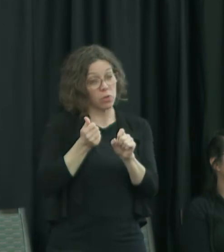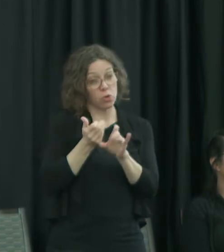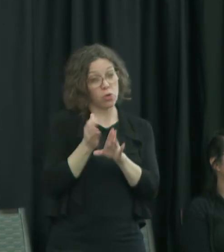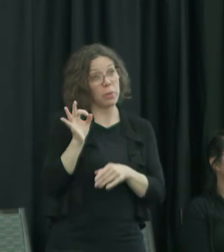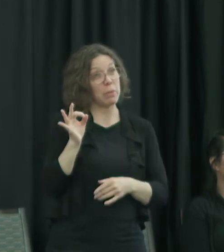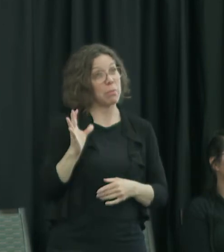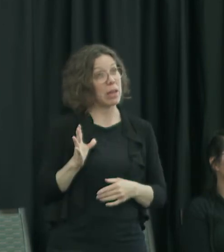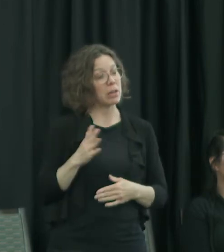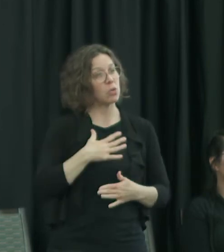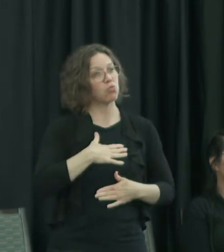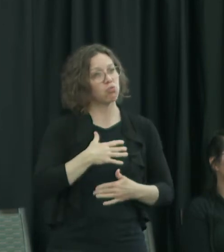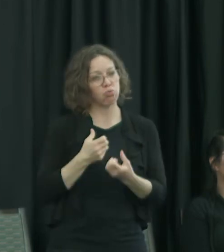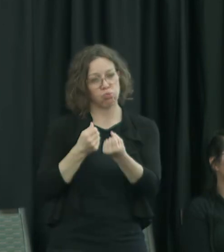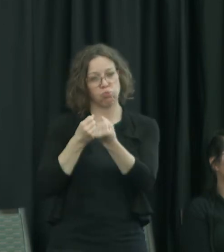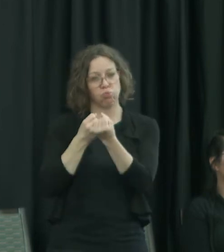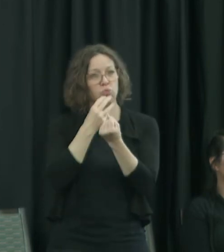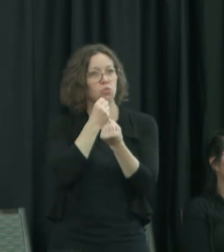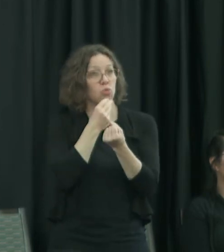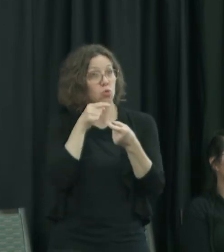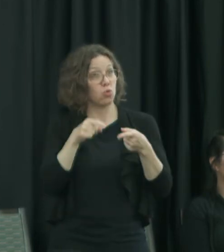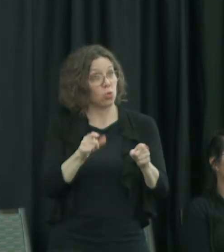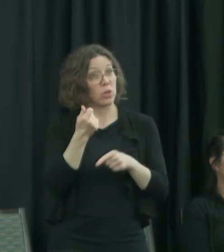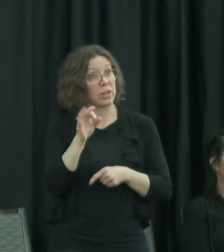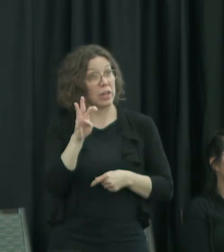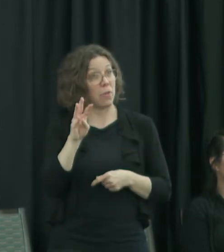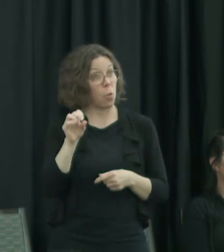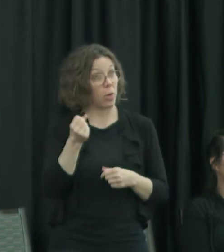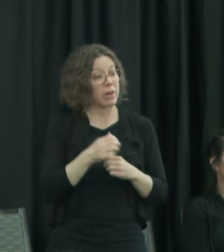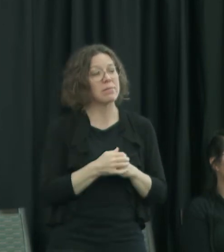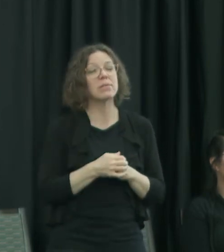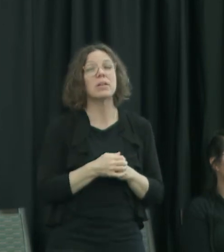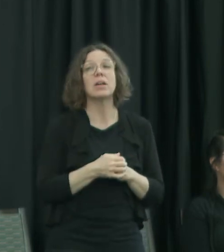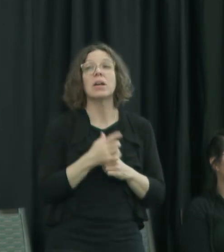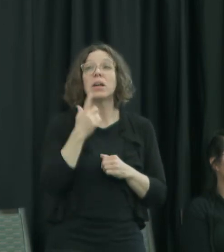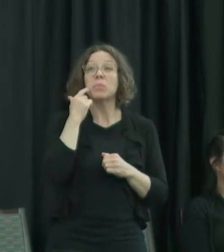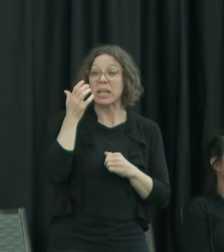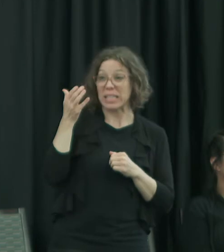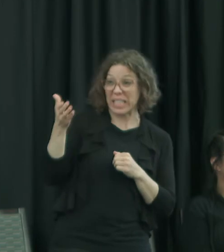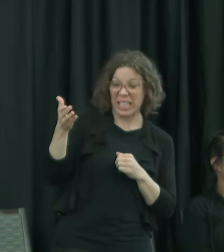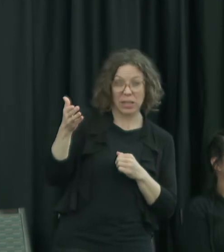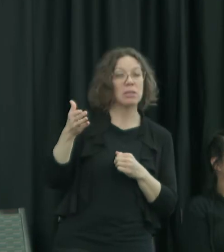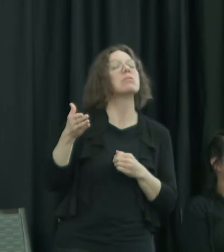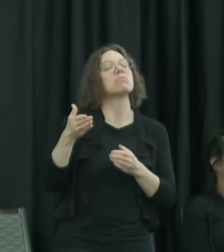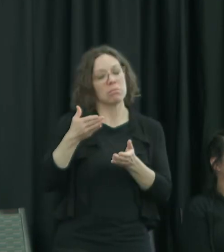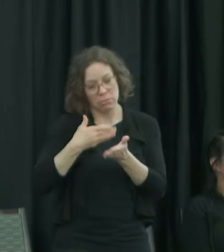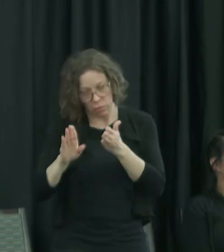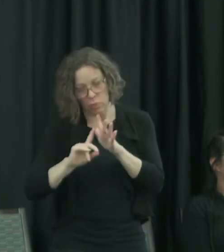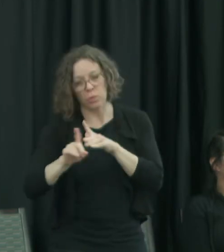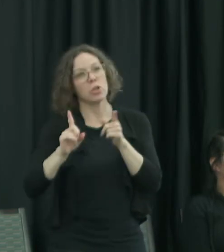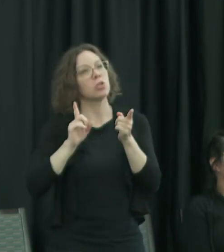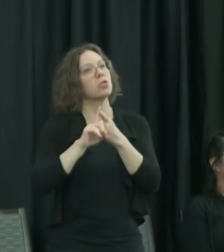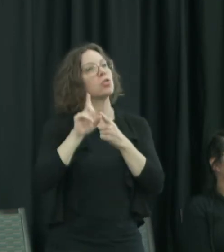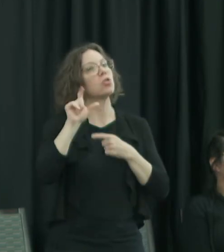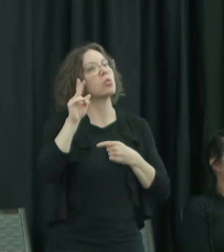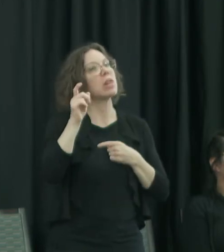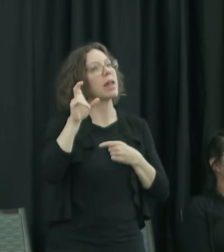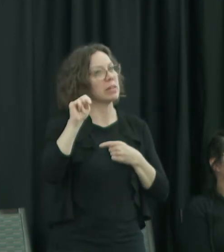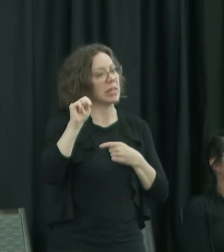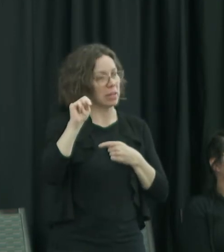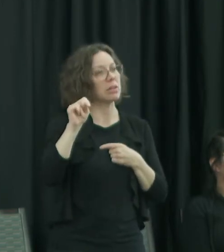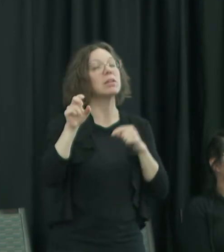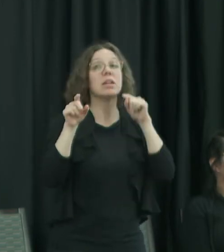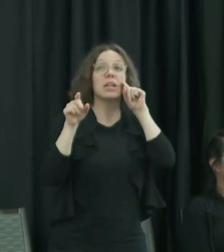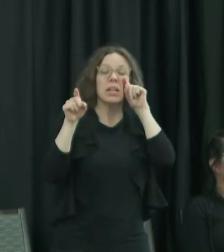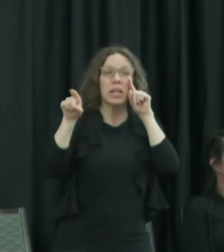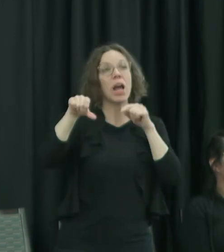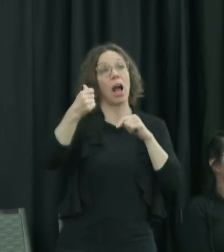who sympathized with the Jews during the 1940s. Because of this, he was evacuated to London, where he and other military-aged German